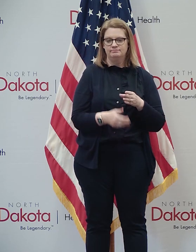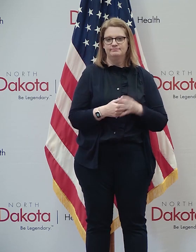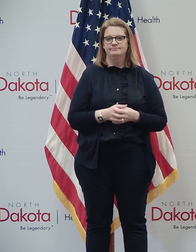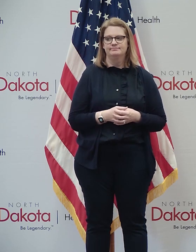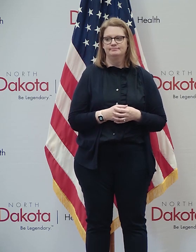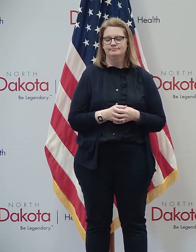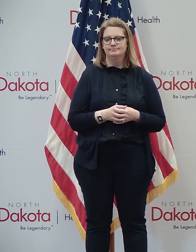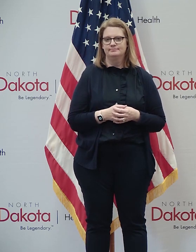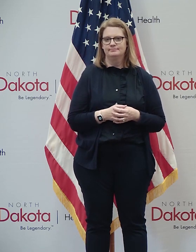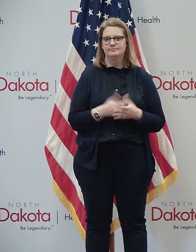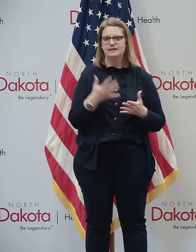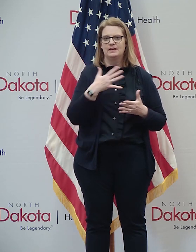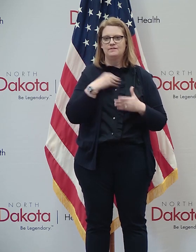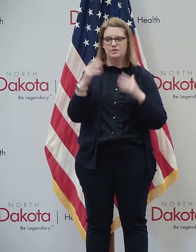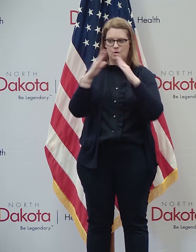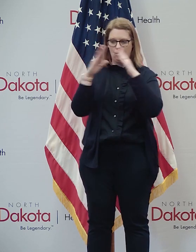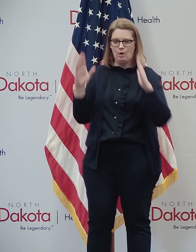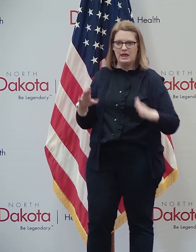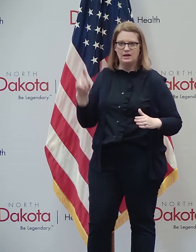June 1.